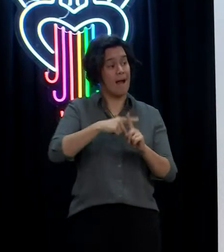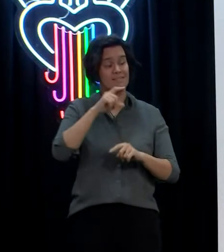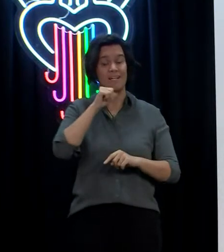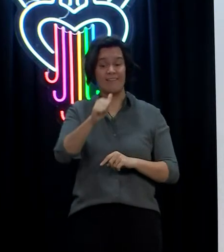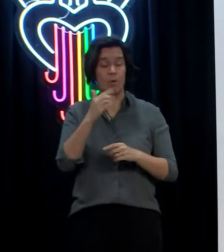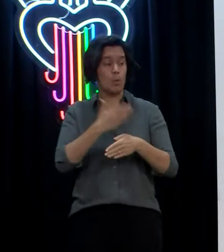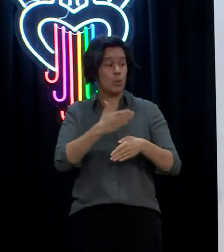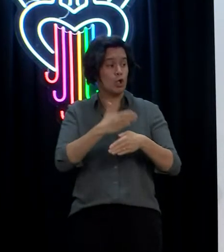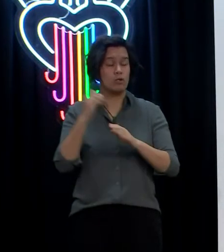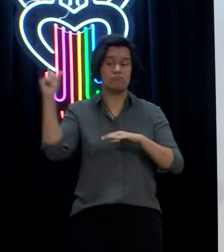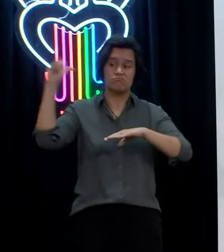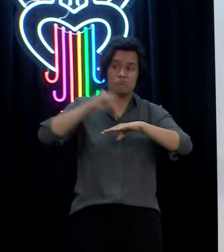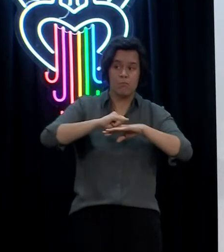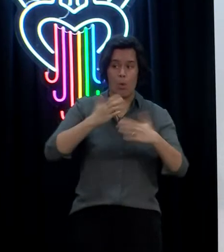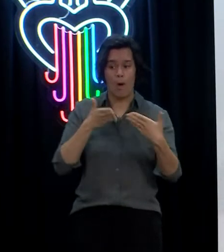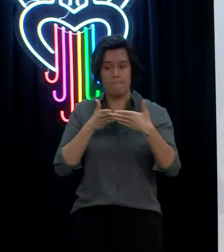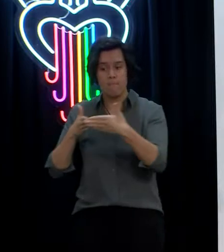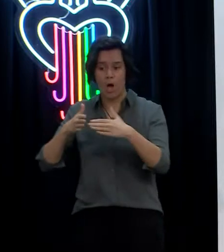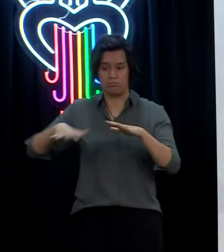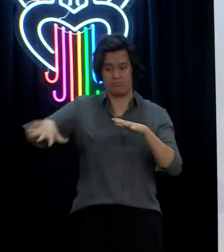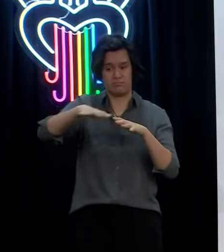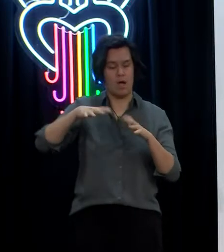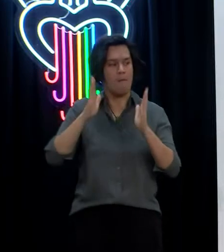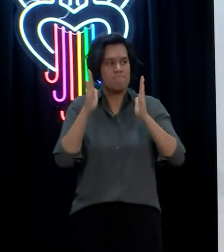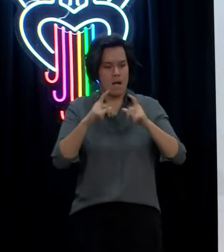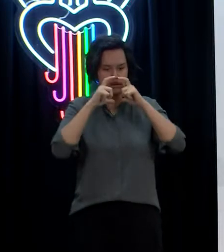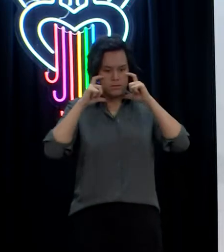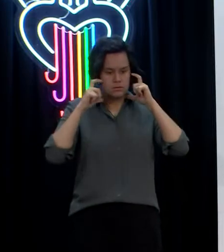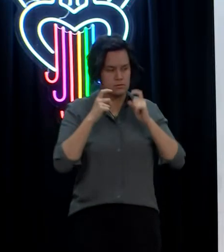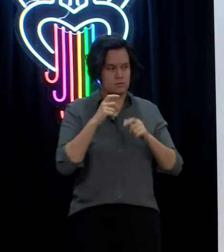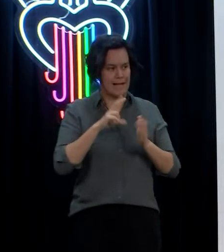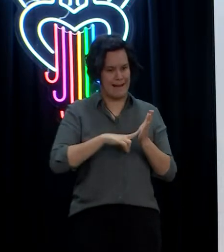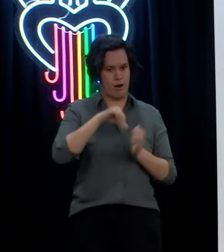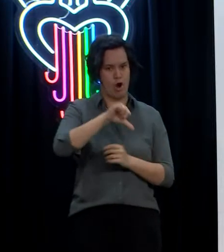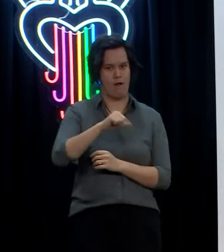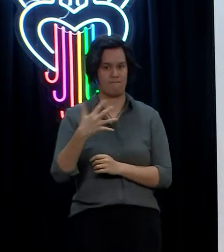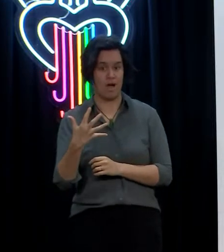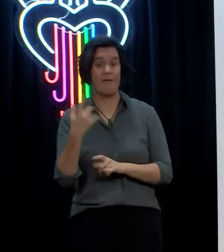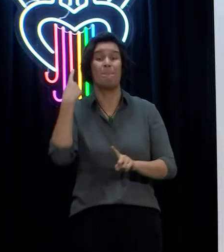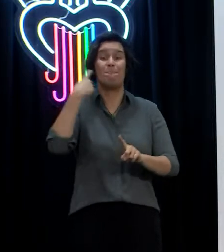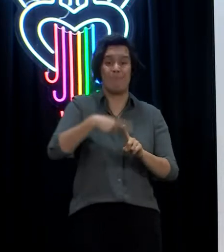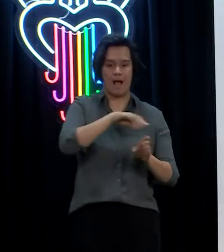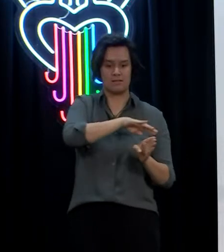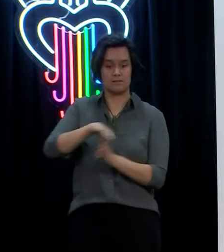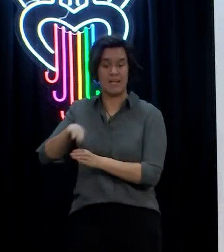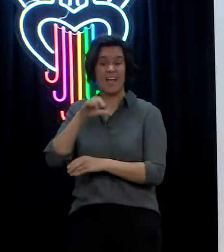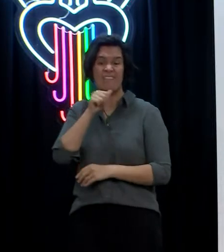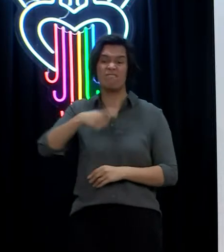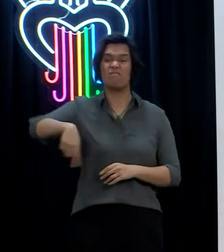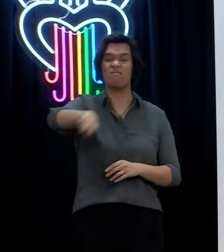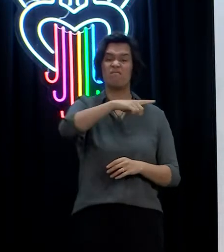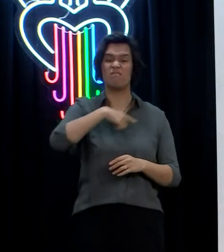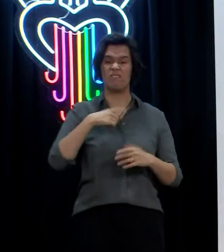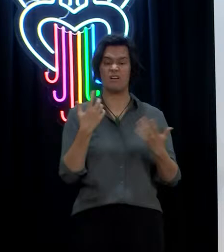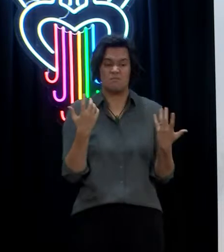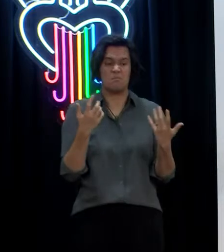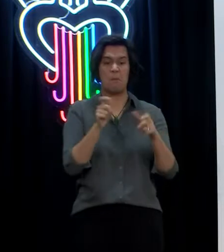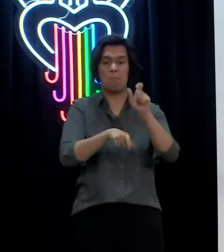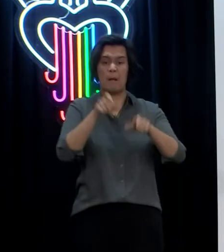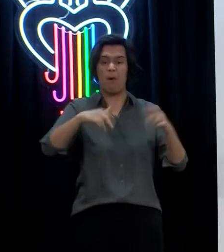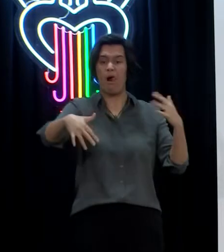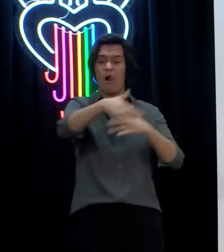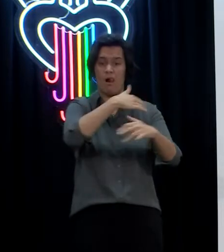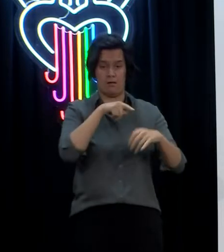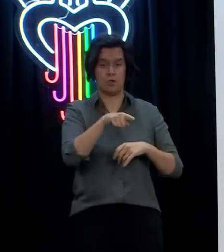they also say the ministry should be giving out guidelines that cloth masks need to be at least 3 layers to do the job properly as well. I mean, is it time for you guys to put out